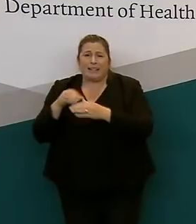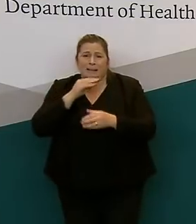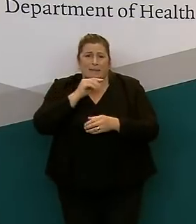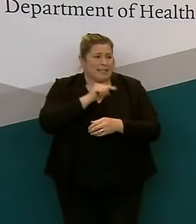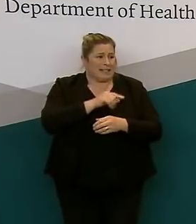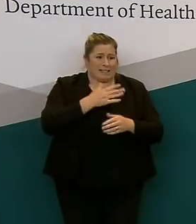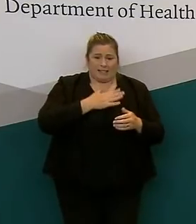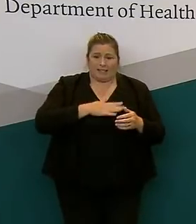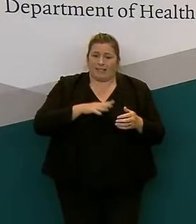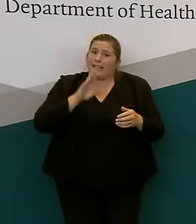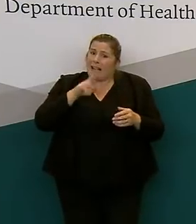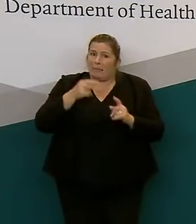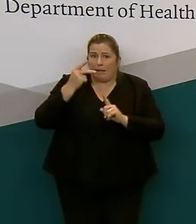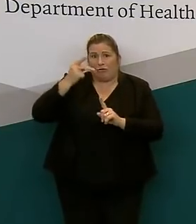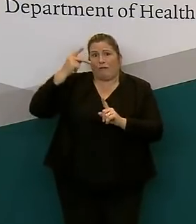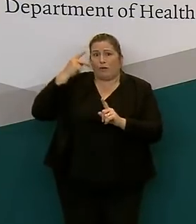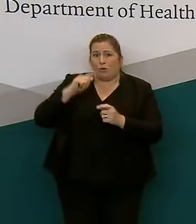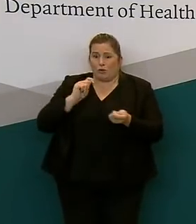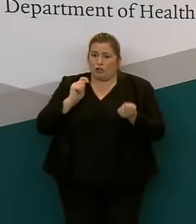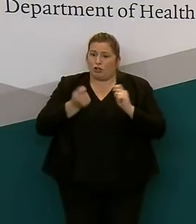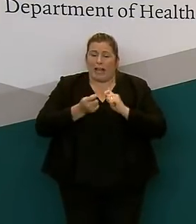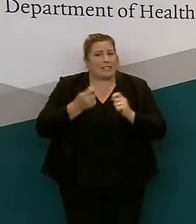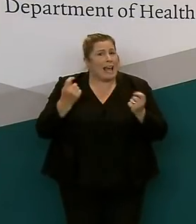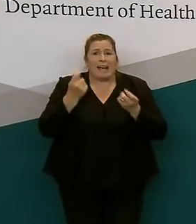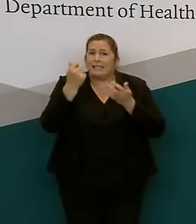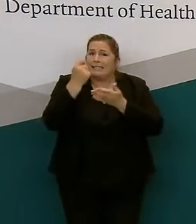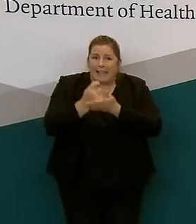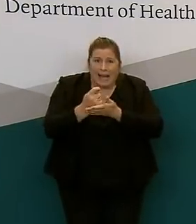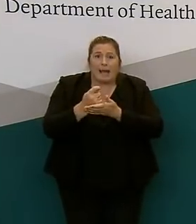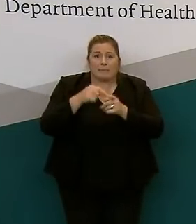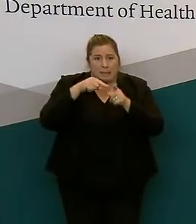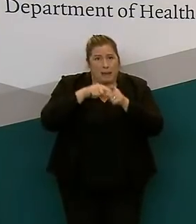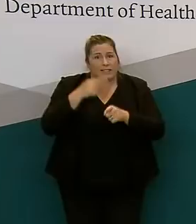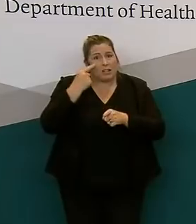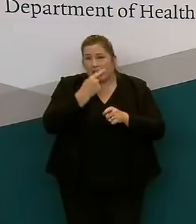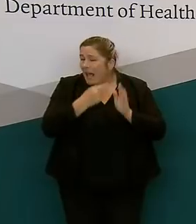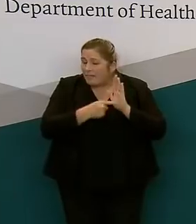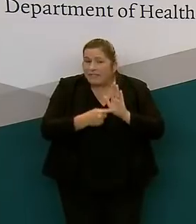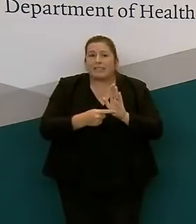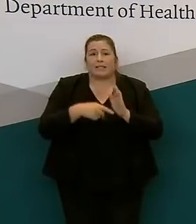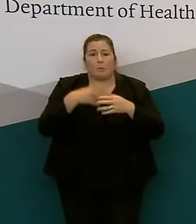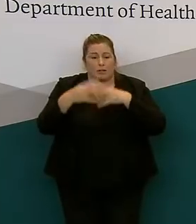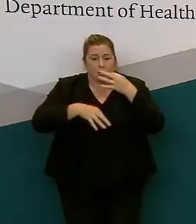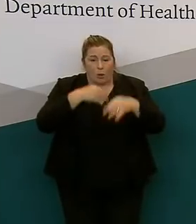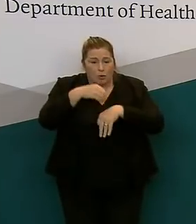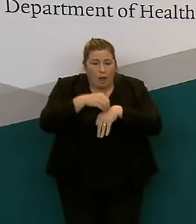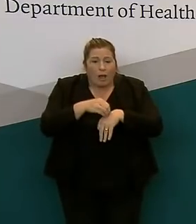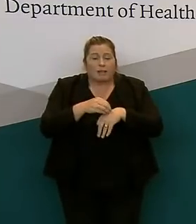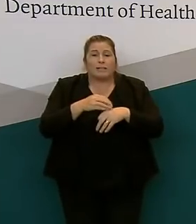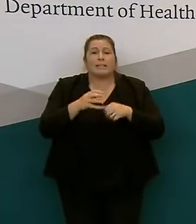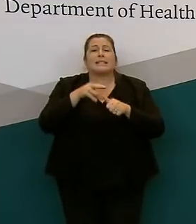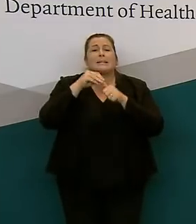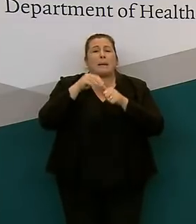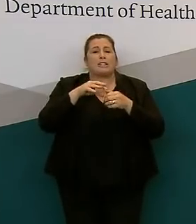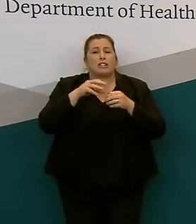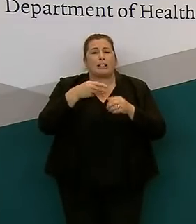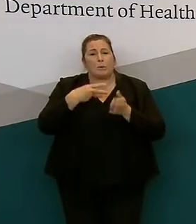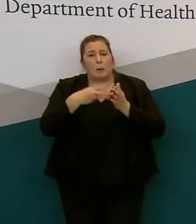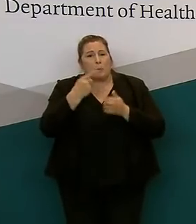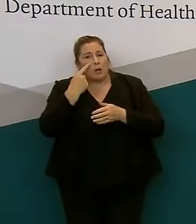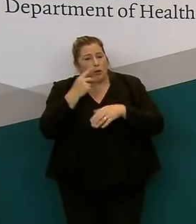It's subject to review depending on the evidence. Hopefully, as we've said throughout, particularly in relation to children, the evidence as we go